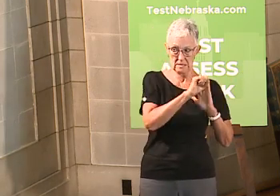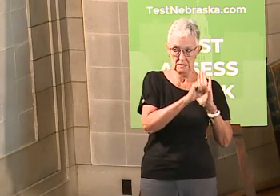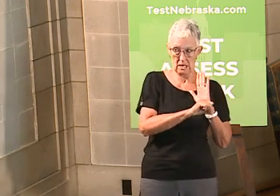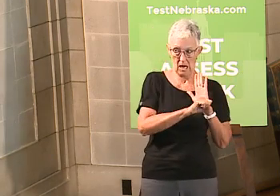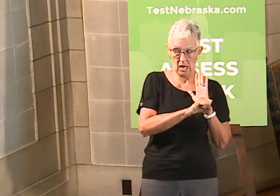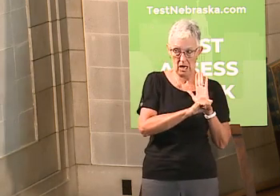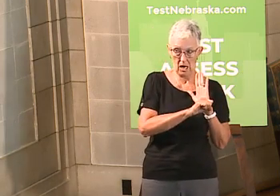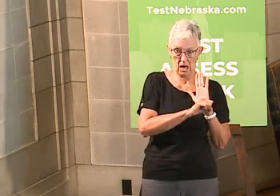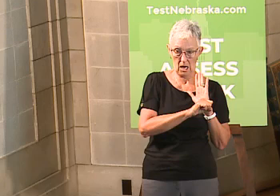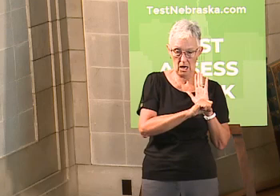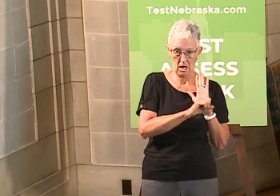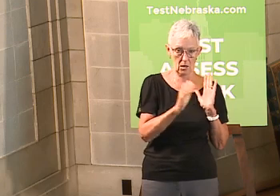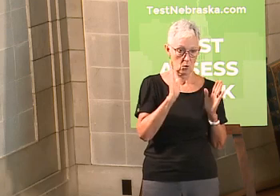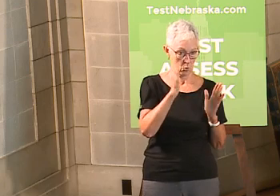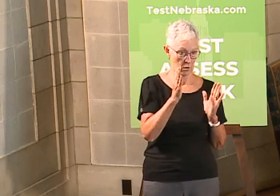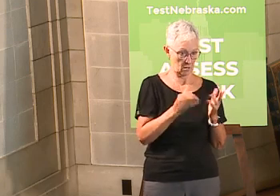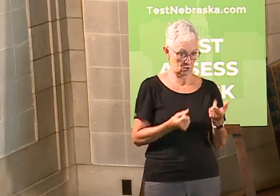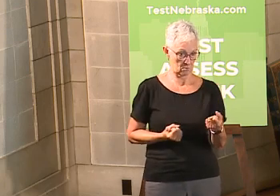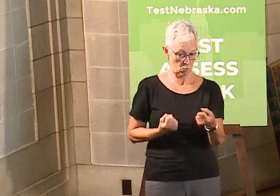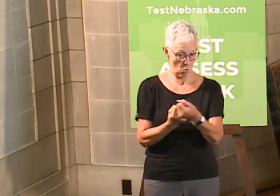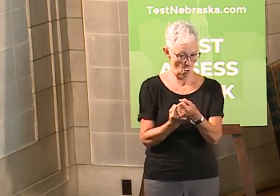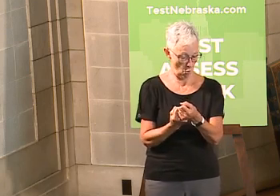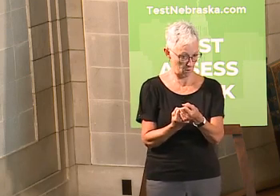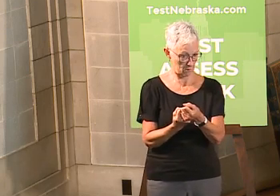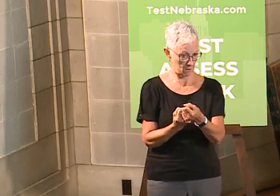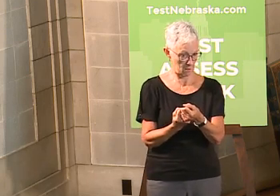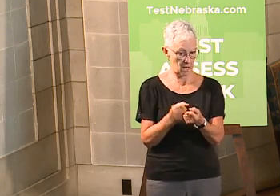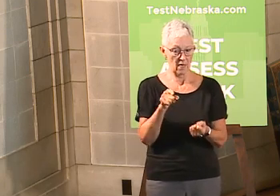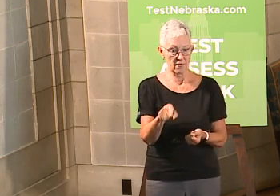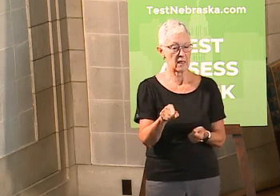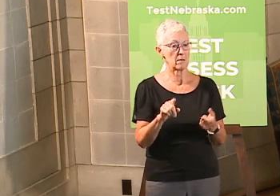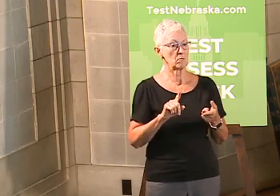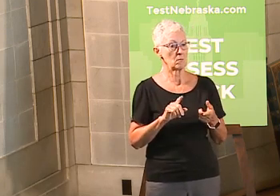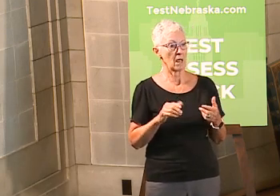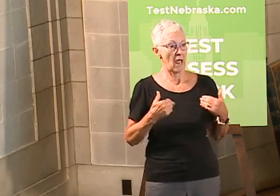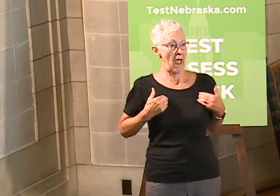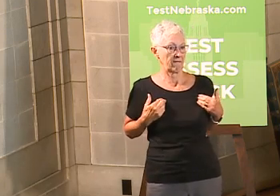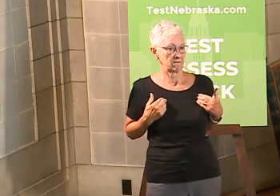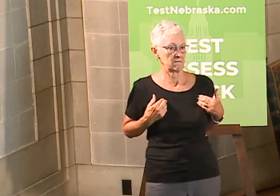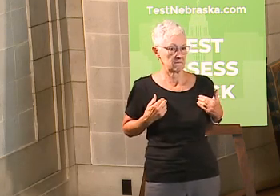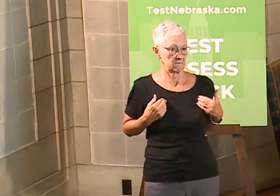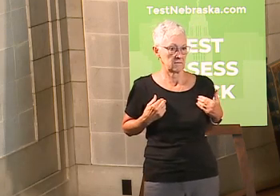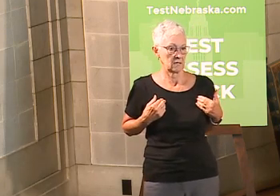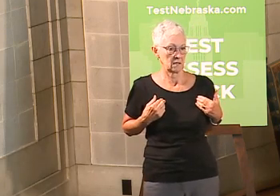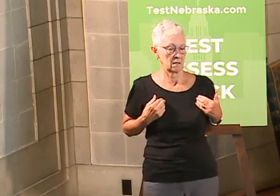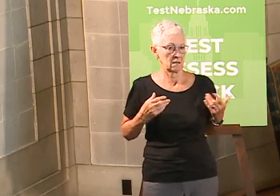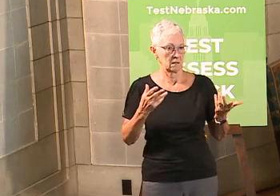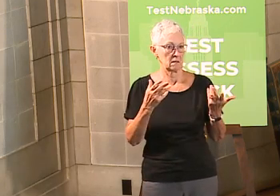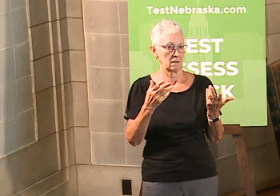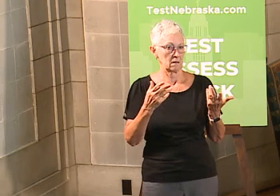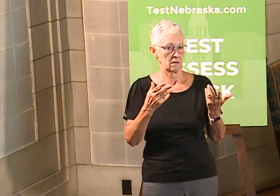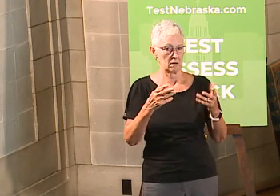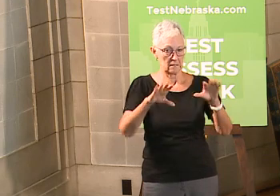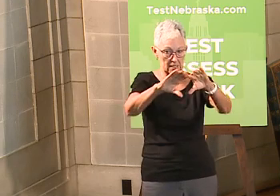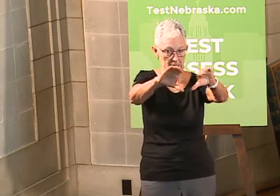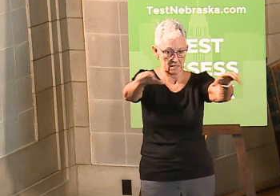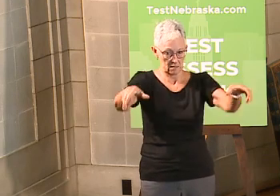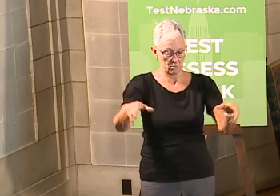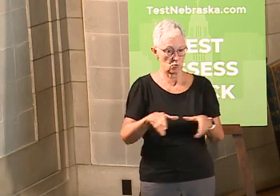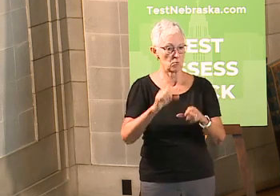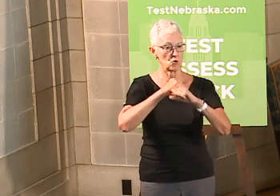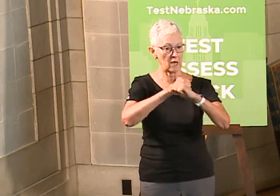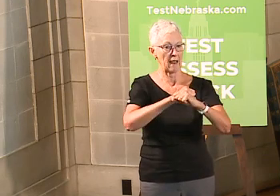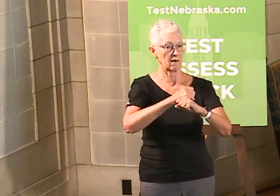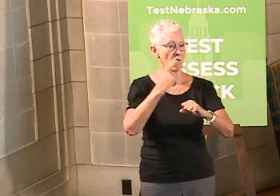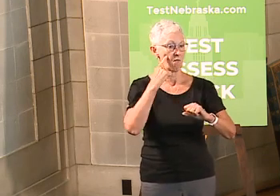to be supporting indefinite easements. Like, is the state going to use state resources to support indefinite easements? And I don't believe the state ought